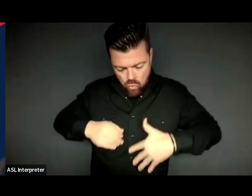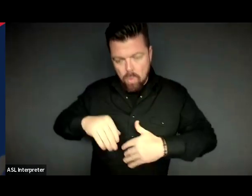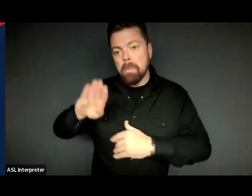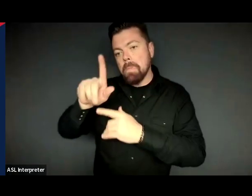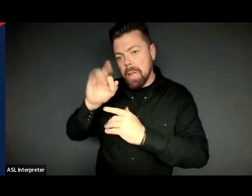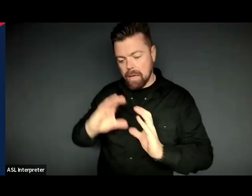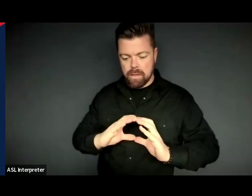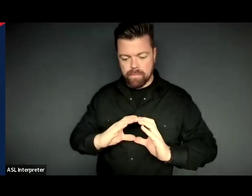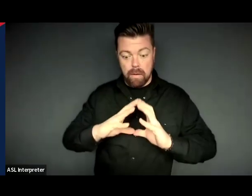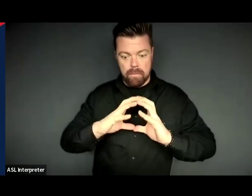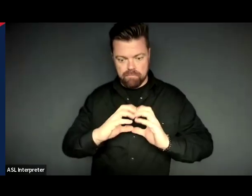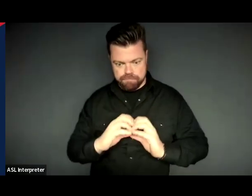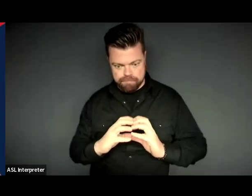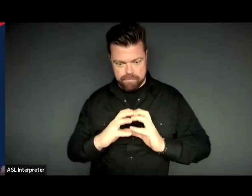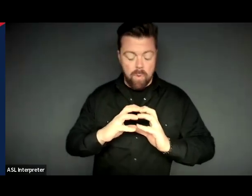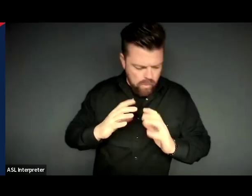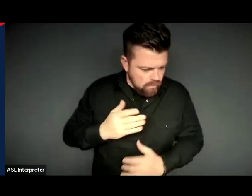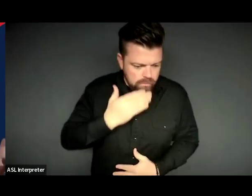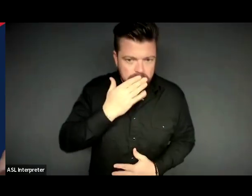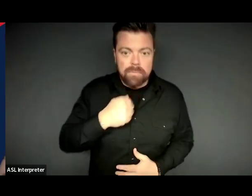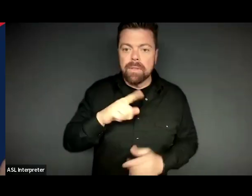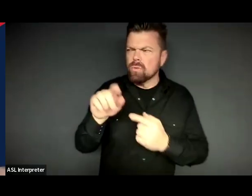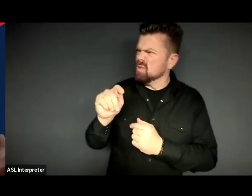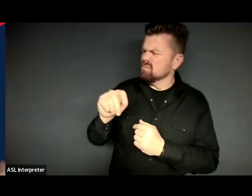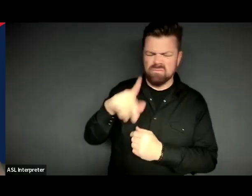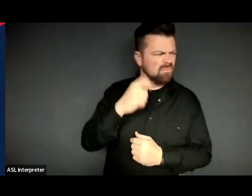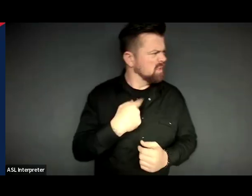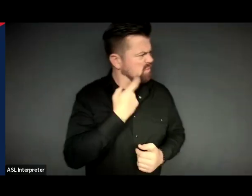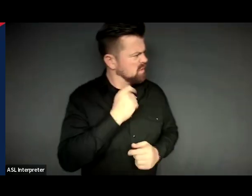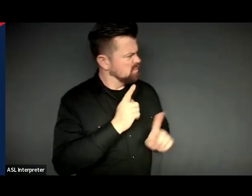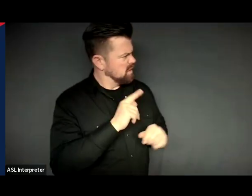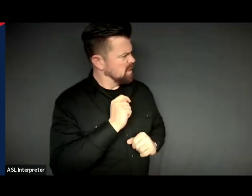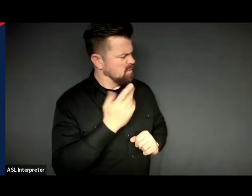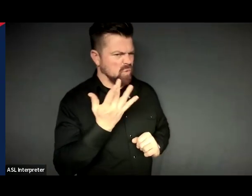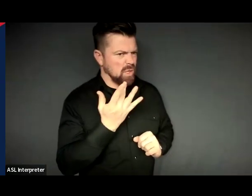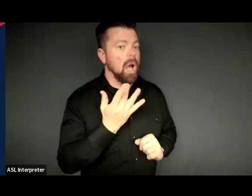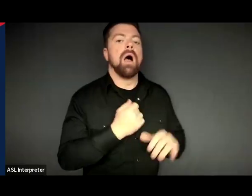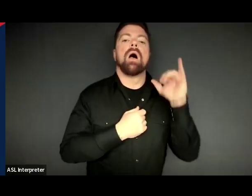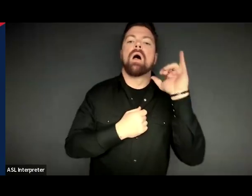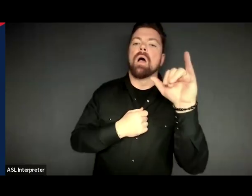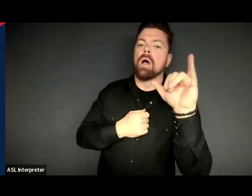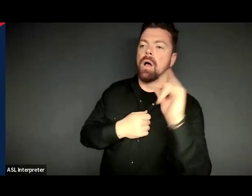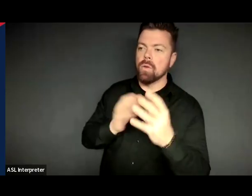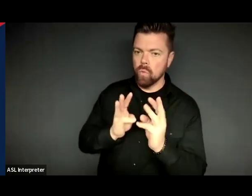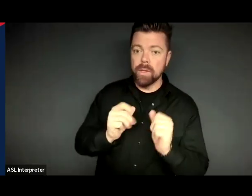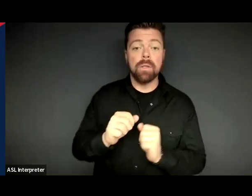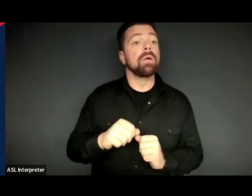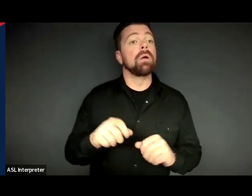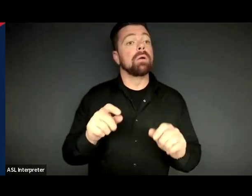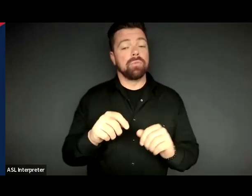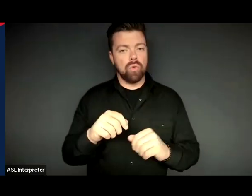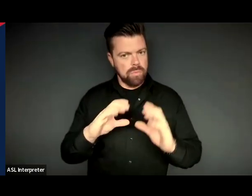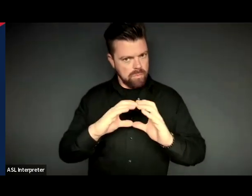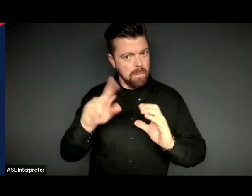contract and you're going to say, oh, I have to go to the bathroom. But I just went to the bathroom a minute ago. Why is that? So the bladder does it, but all your muscles